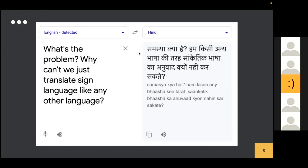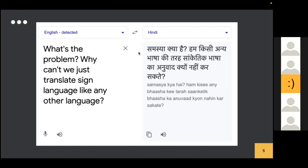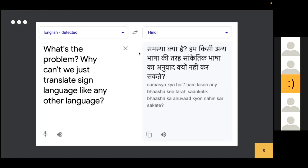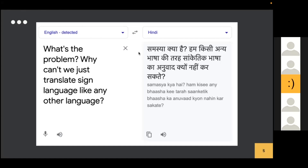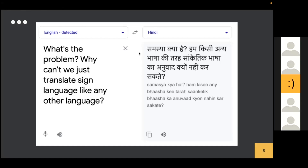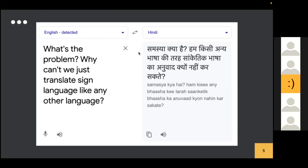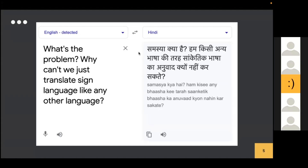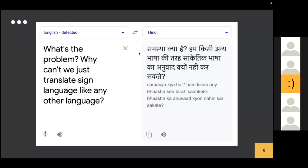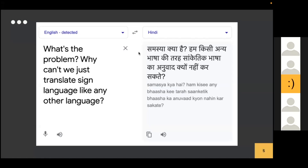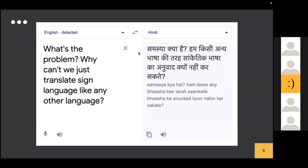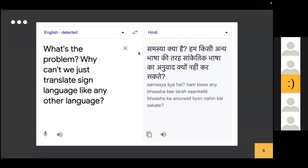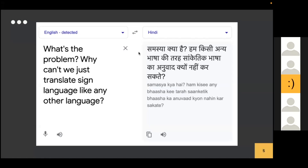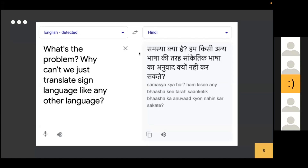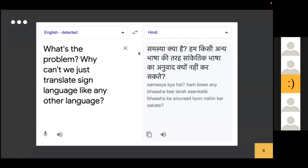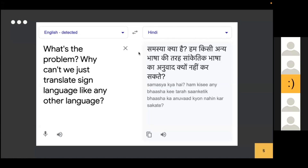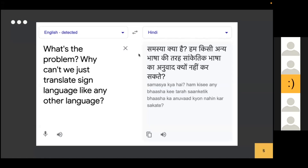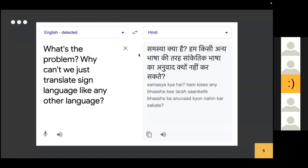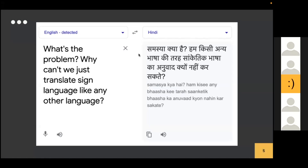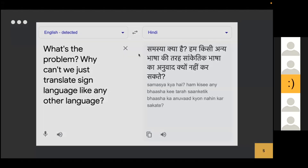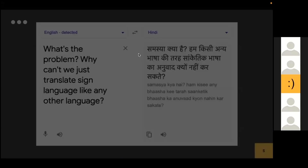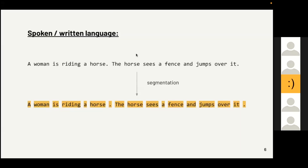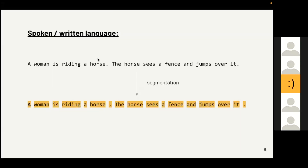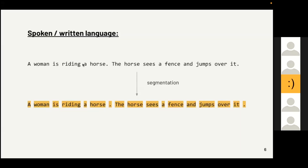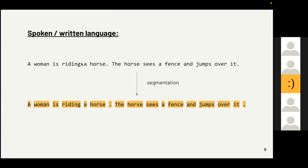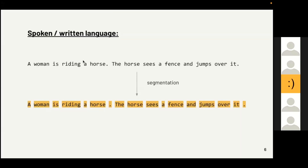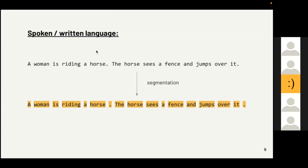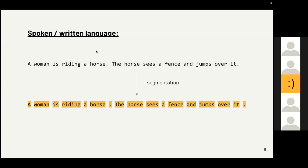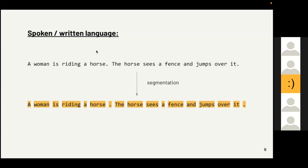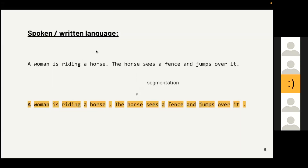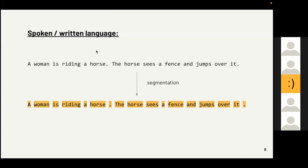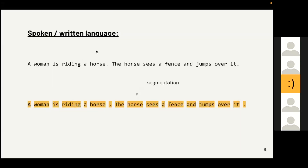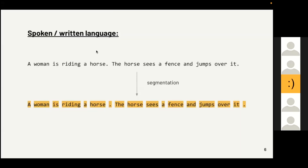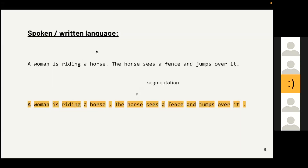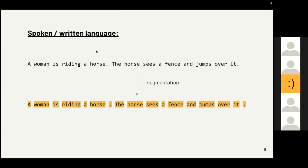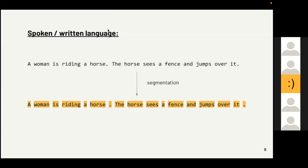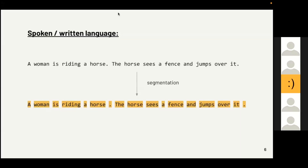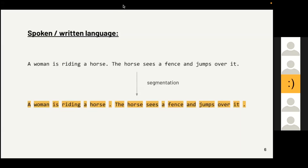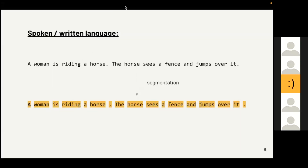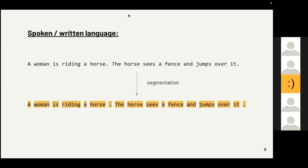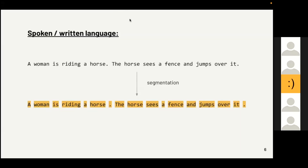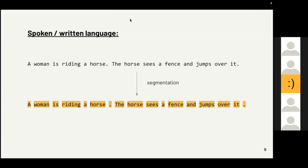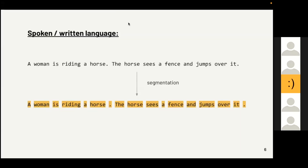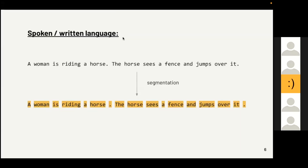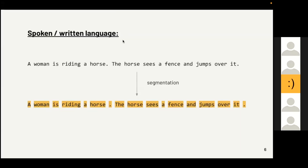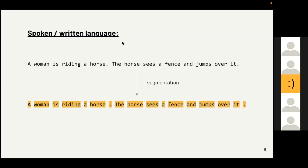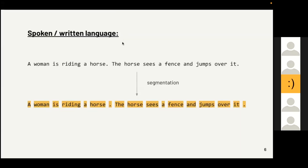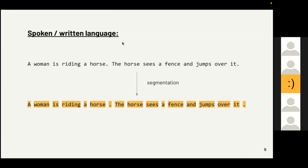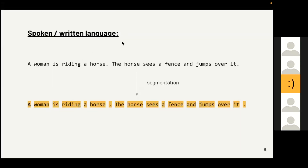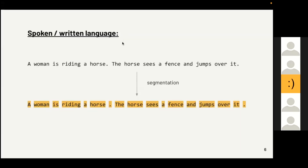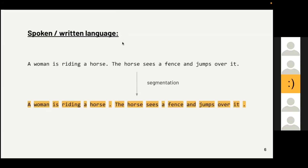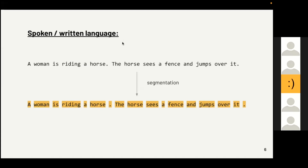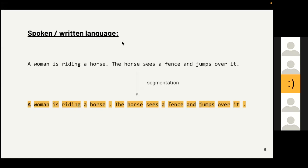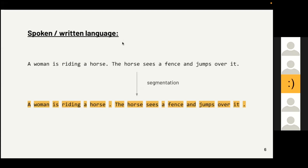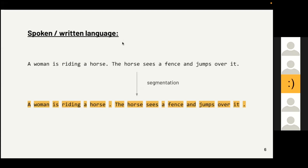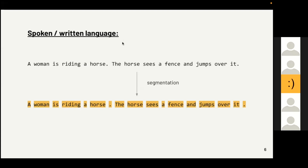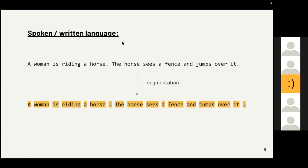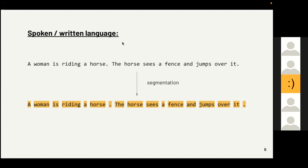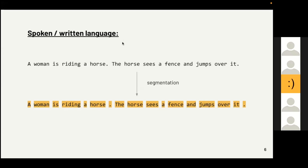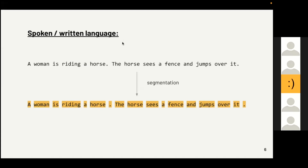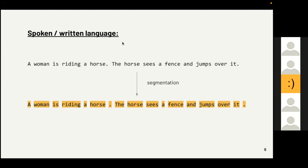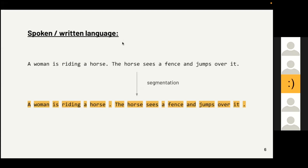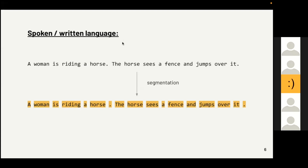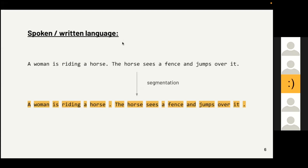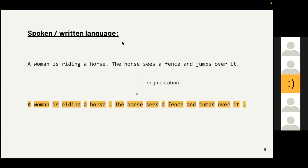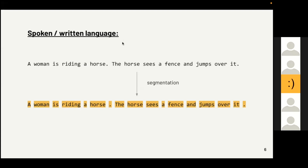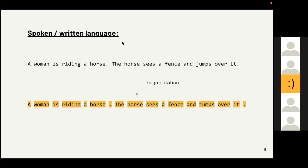back. Yeah, so it's a little more complicated. And so feel free to keep putting things in the chat. I'm going to move along just so